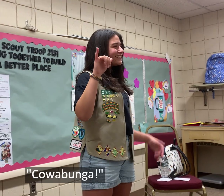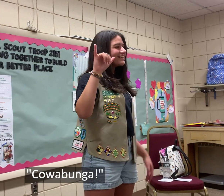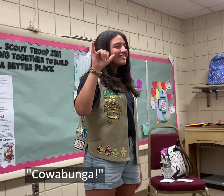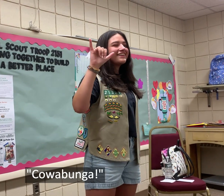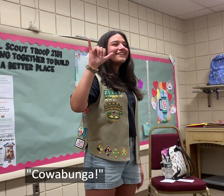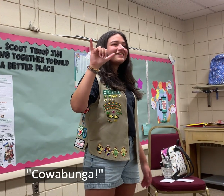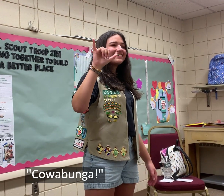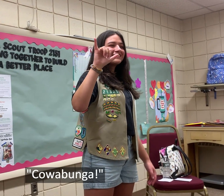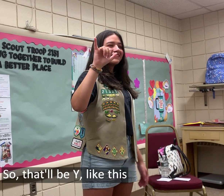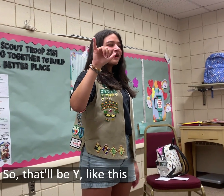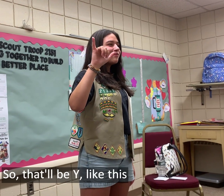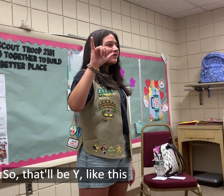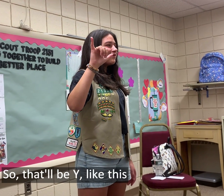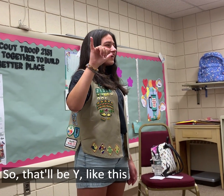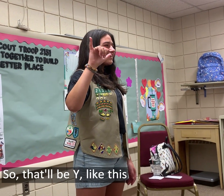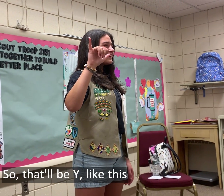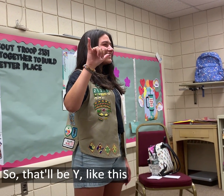do. So that would be Y like this.